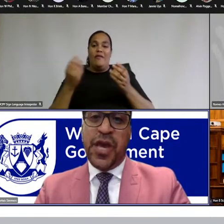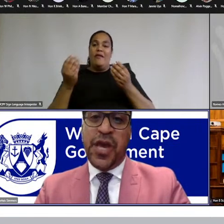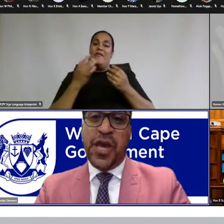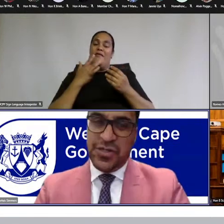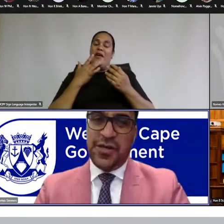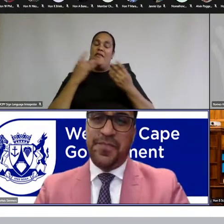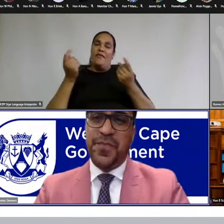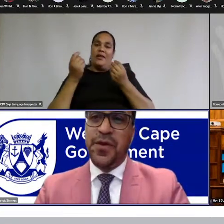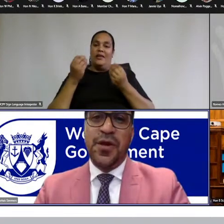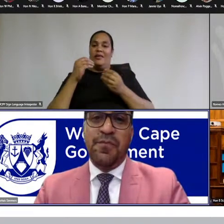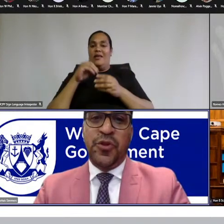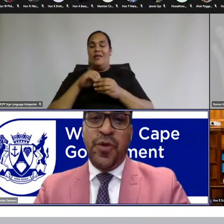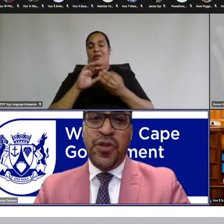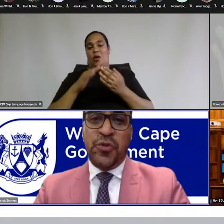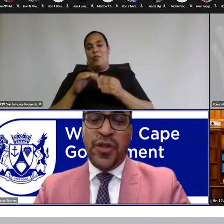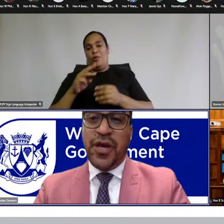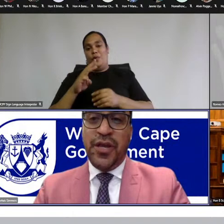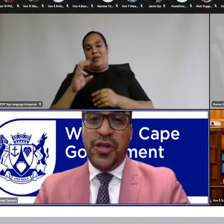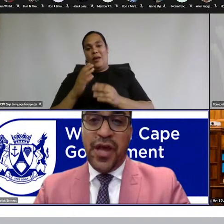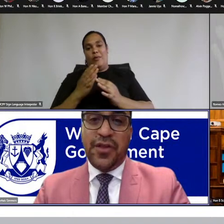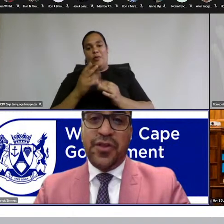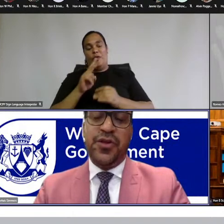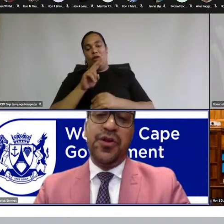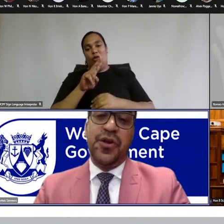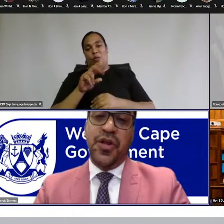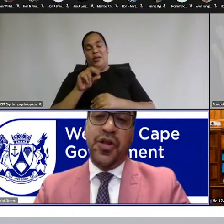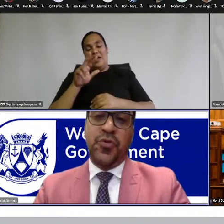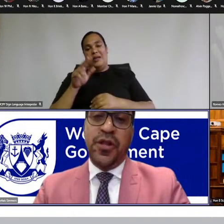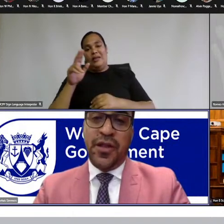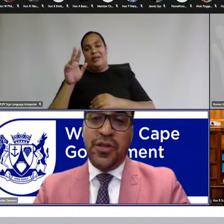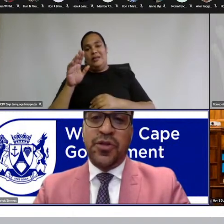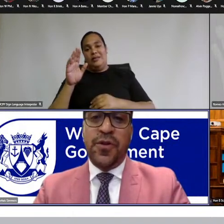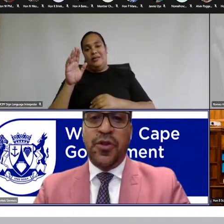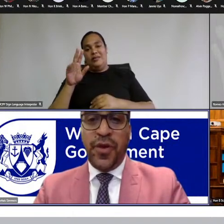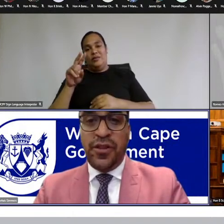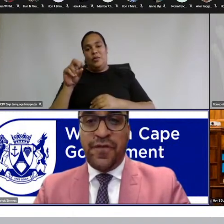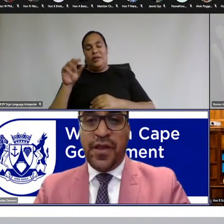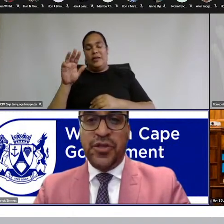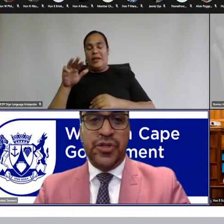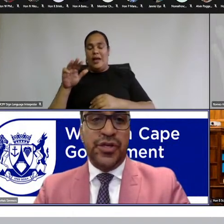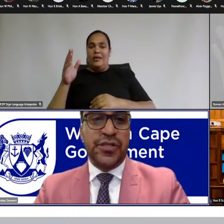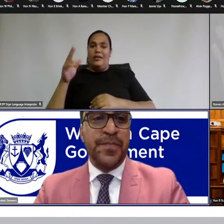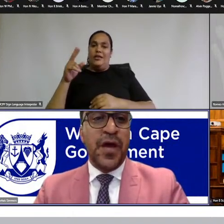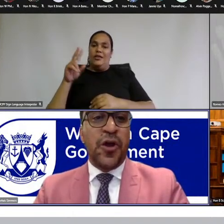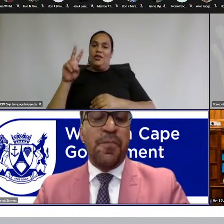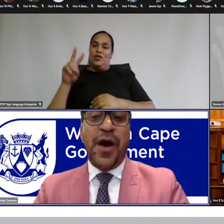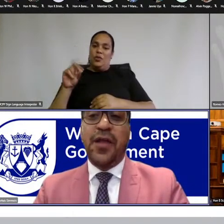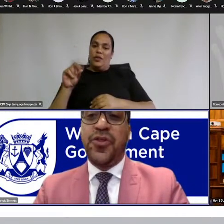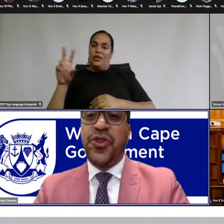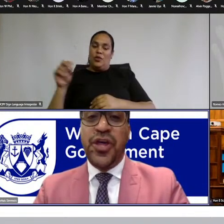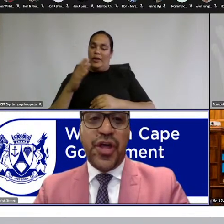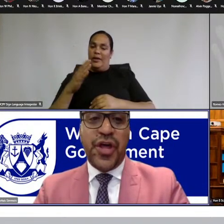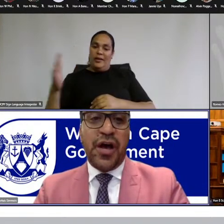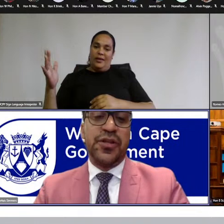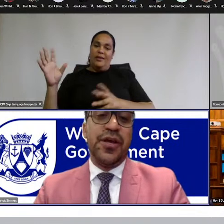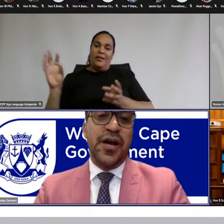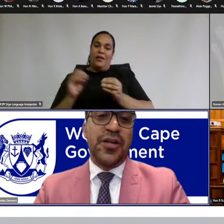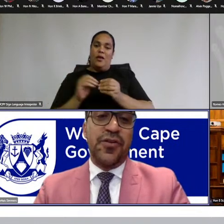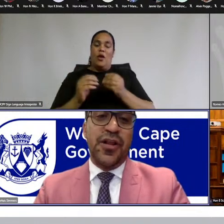residents in the Western Cape. Between the 2018-19 and 2019-2020 financial years, a combined